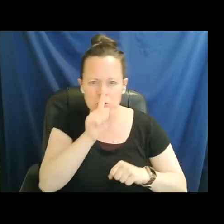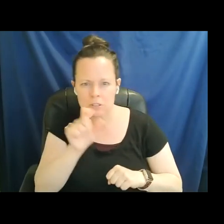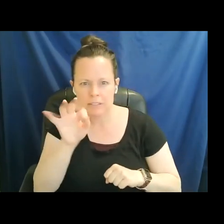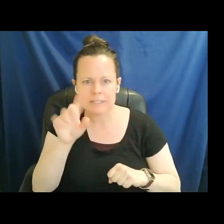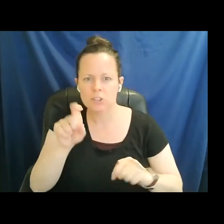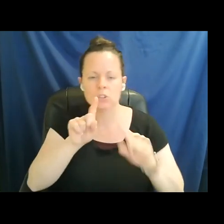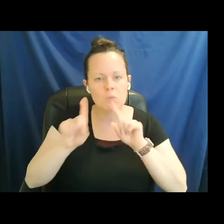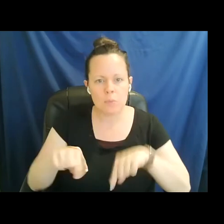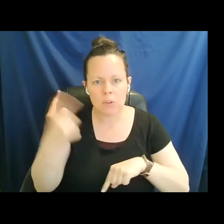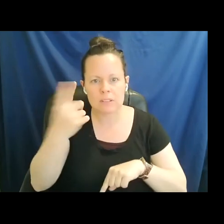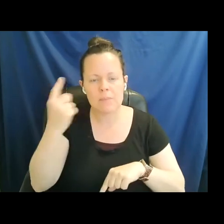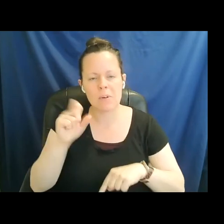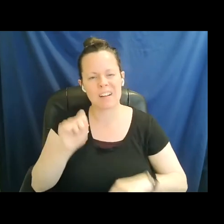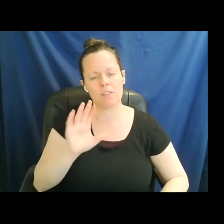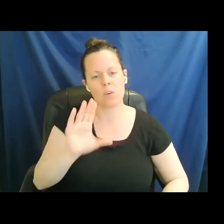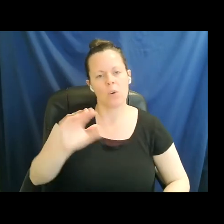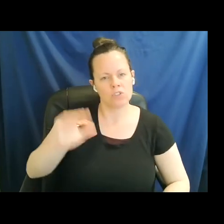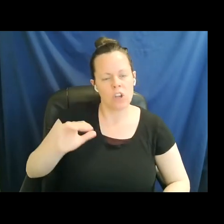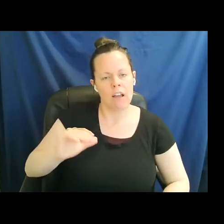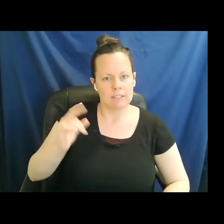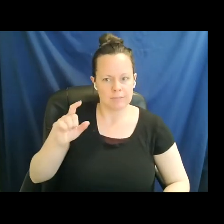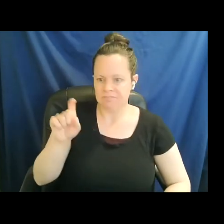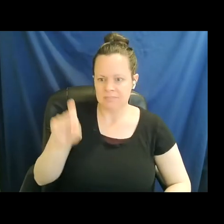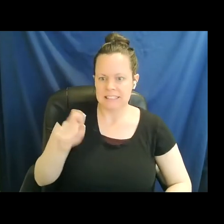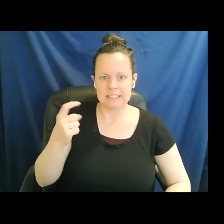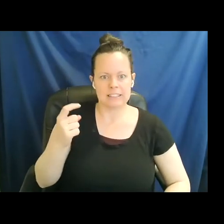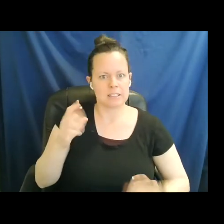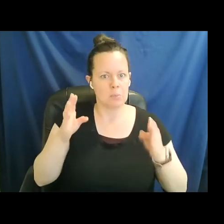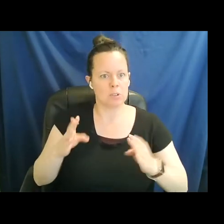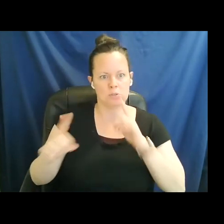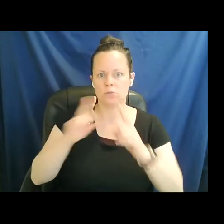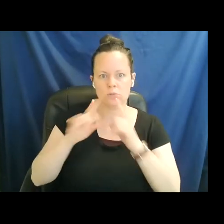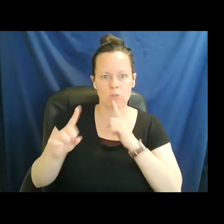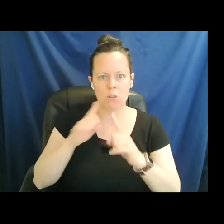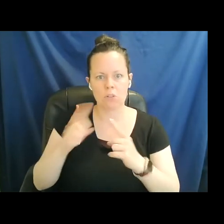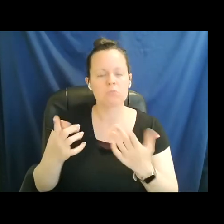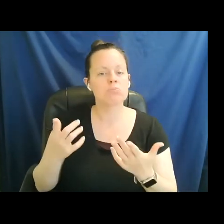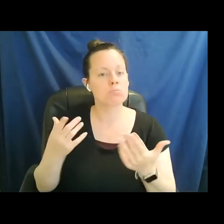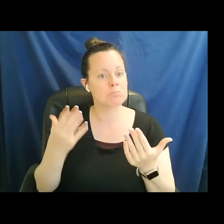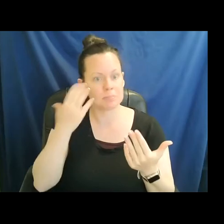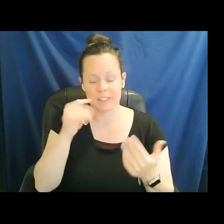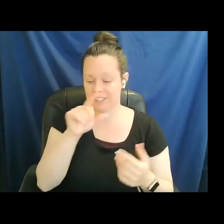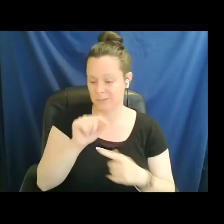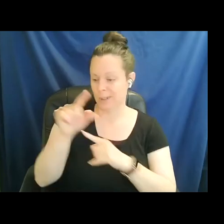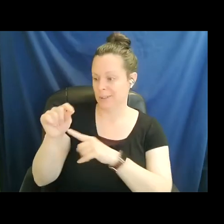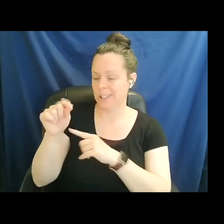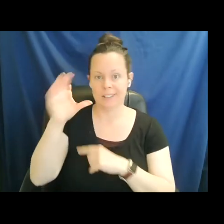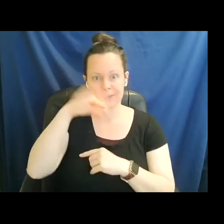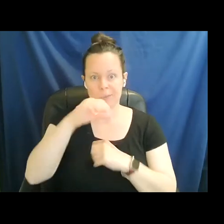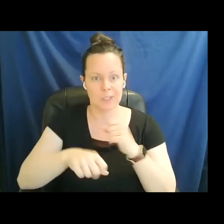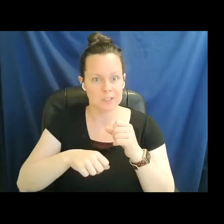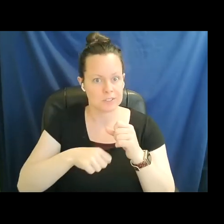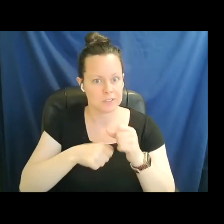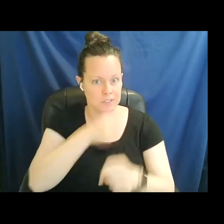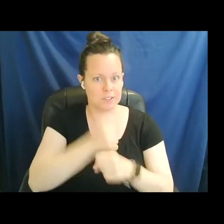or if your child just needs someone to talk to and to talk things out with, because 2020 is weird, please